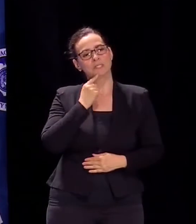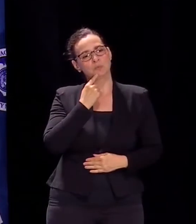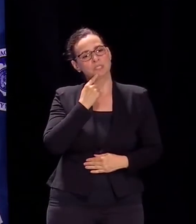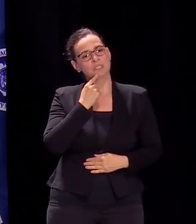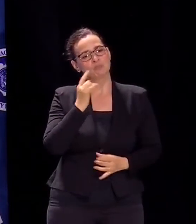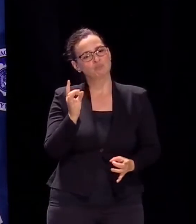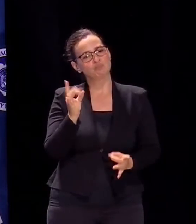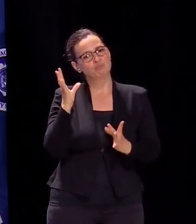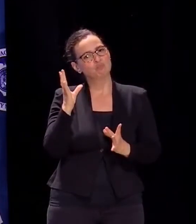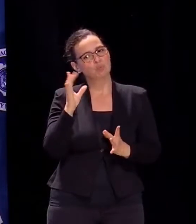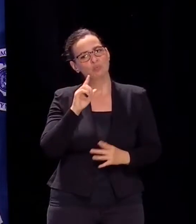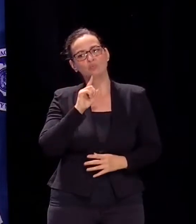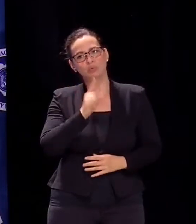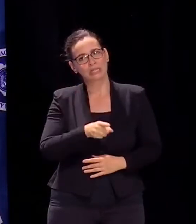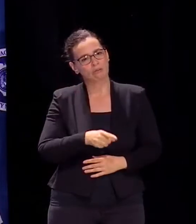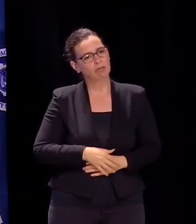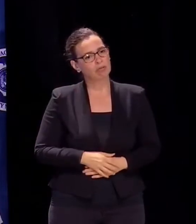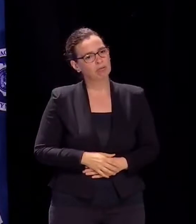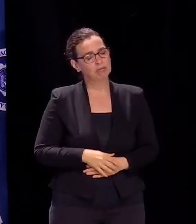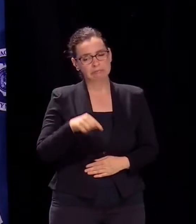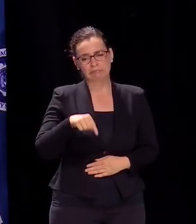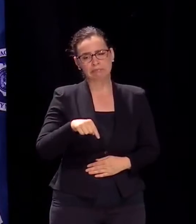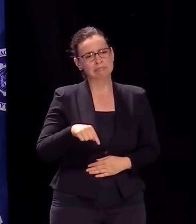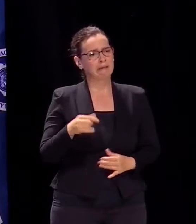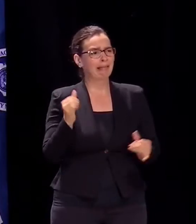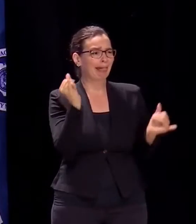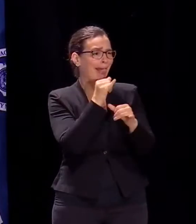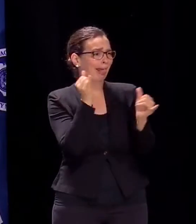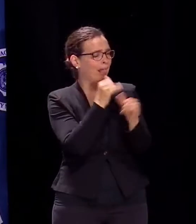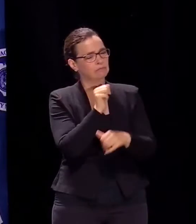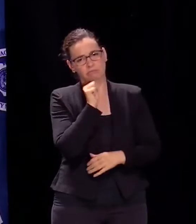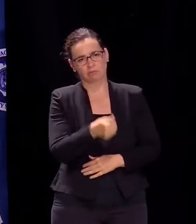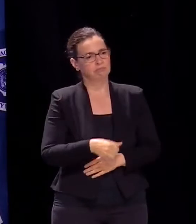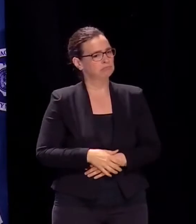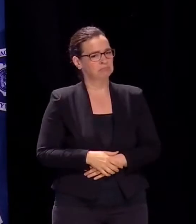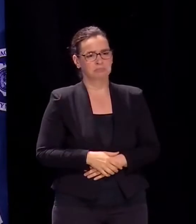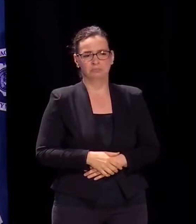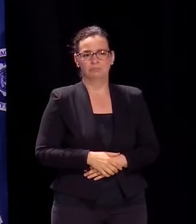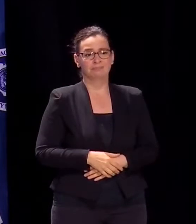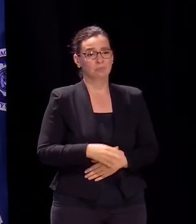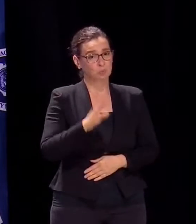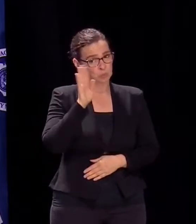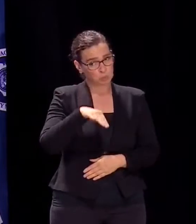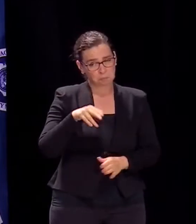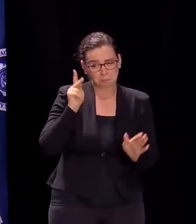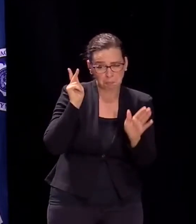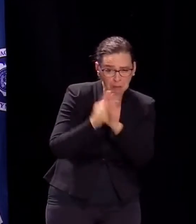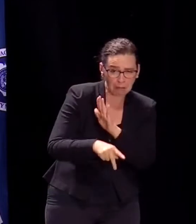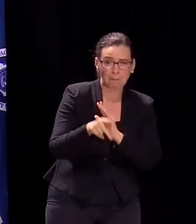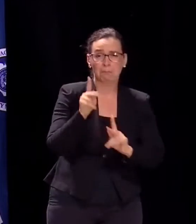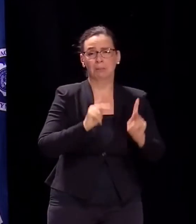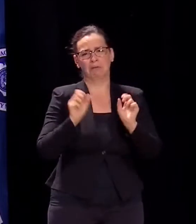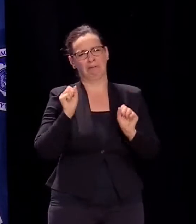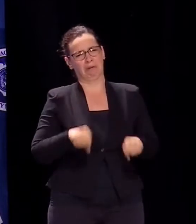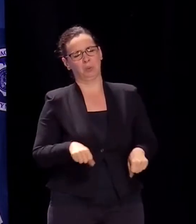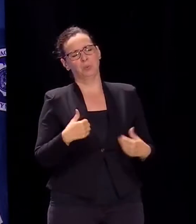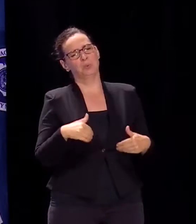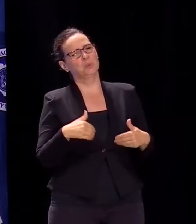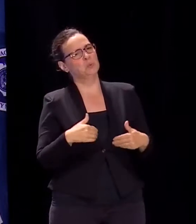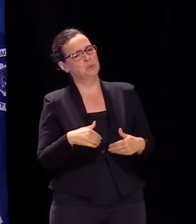we've made tremendous strides with the virus, but it's a killer. And we lost two members